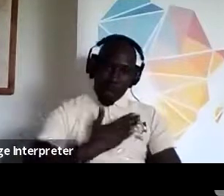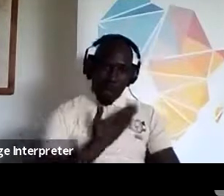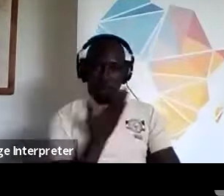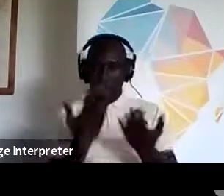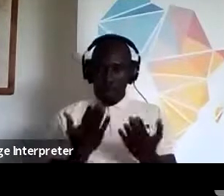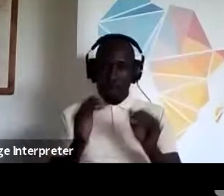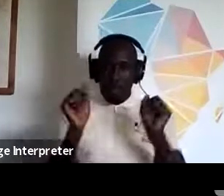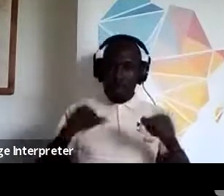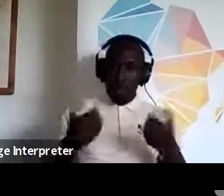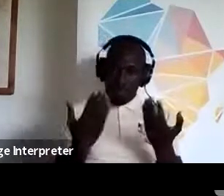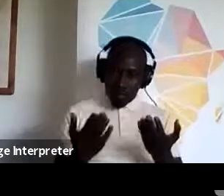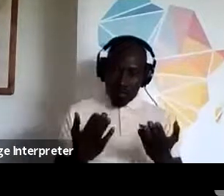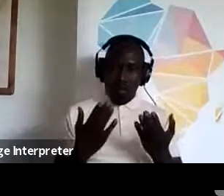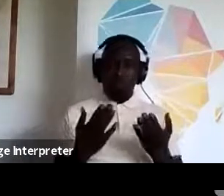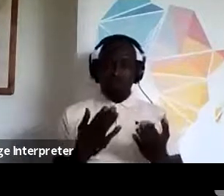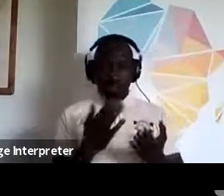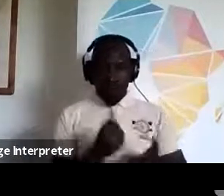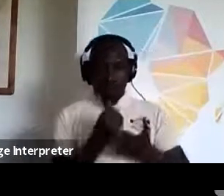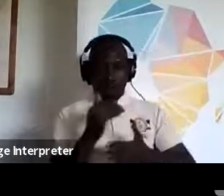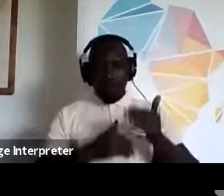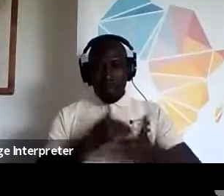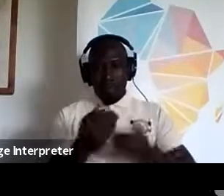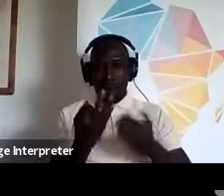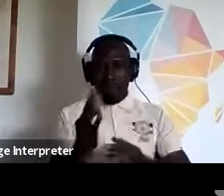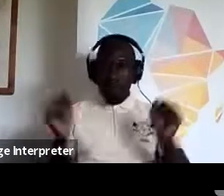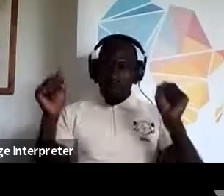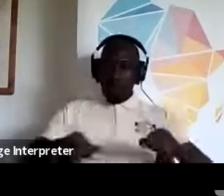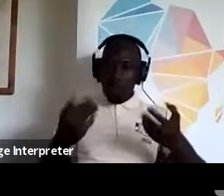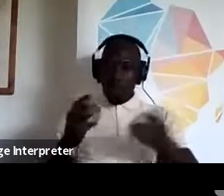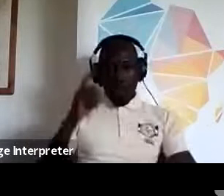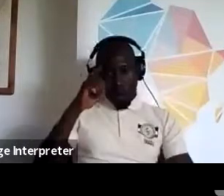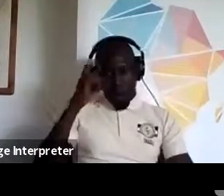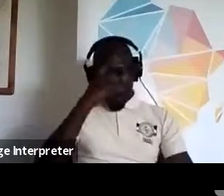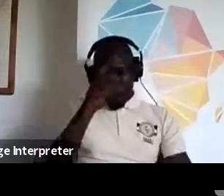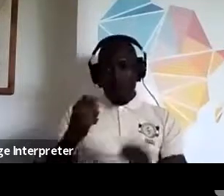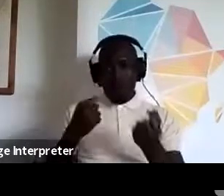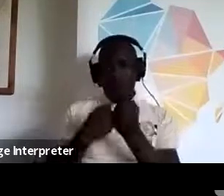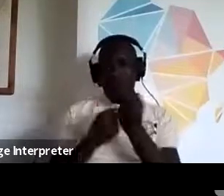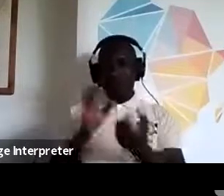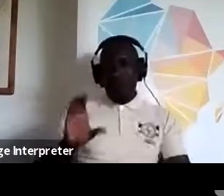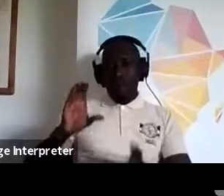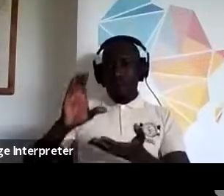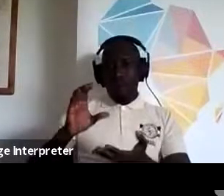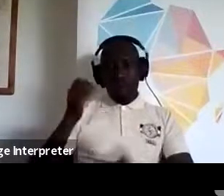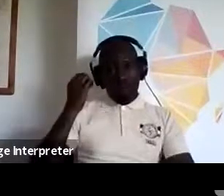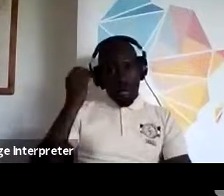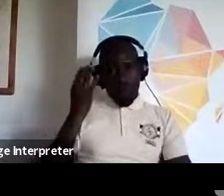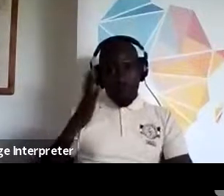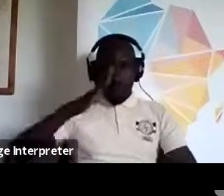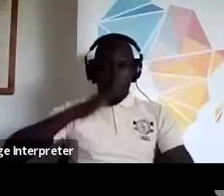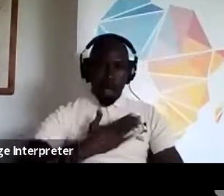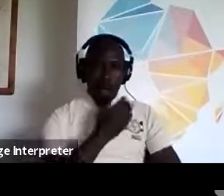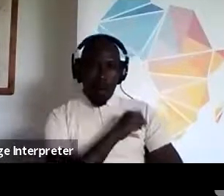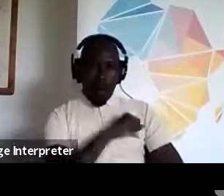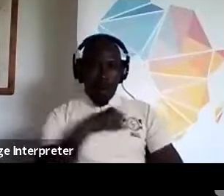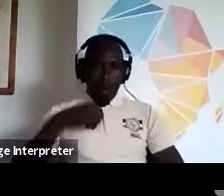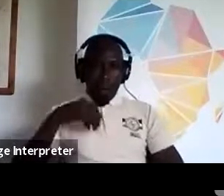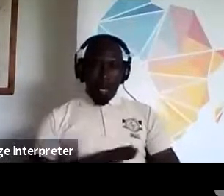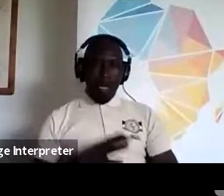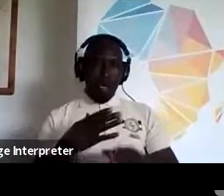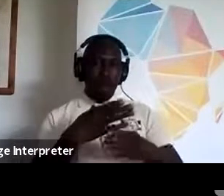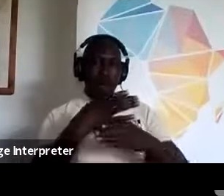will ensure sustainability. If possible, government will fund these innovations from our mother